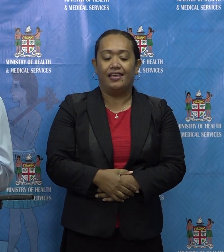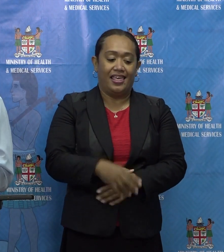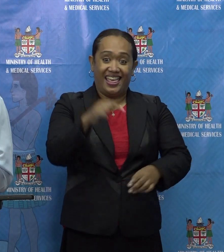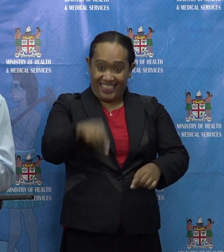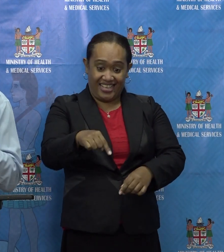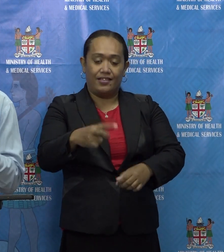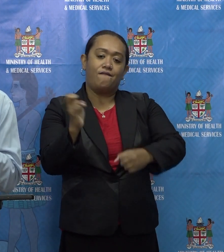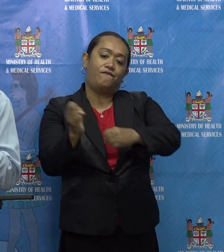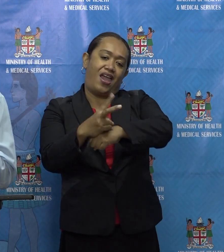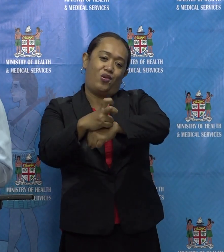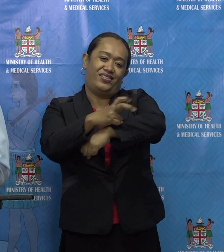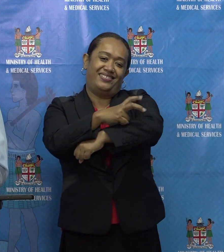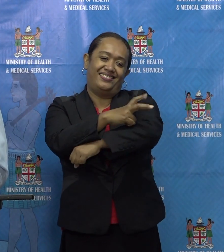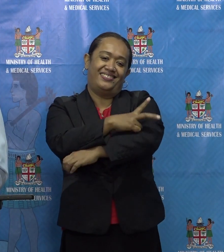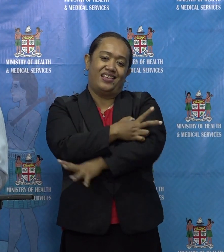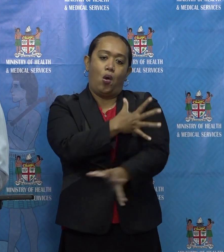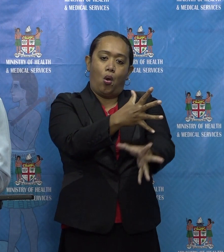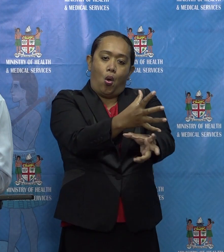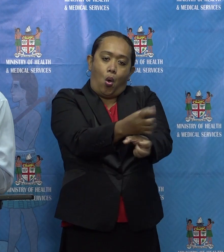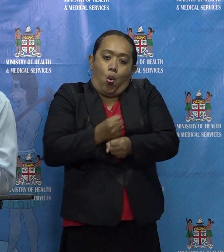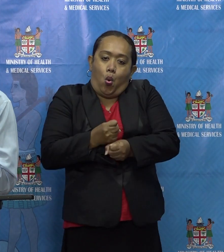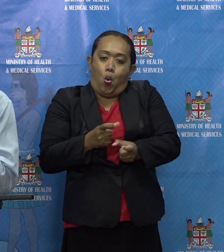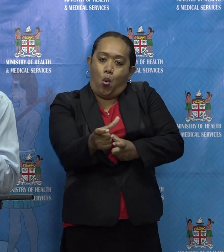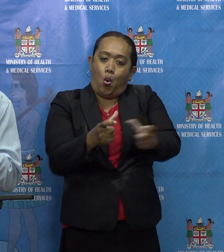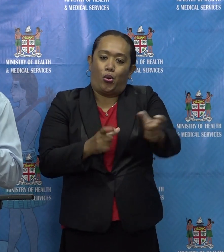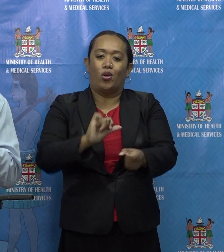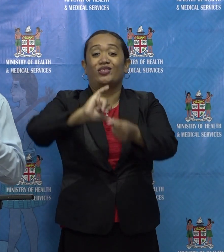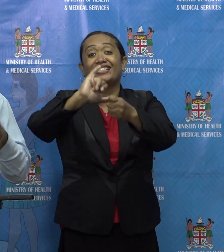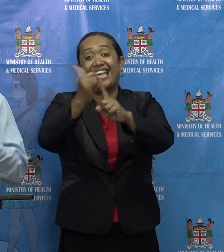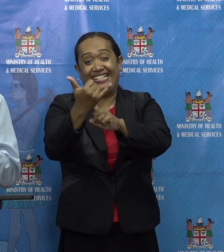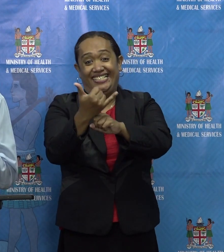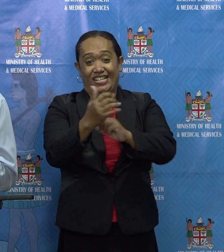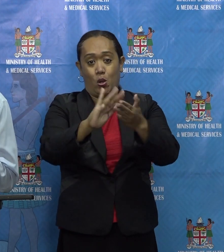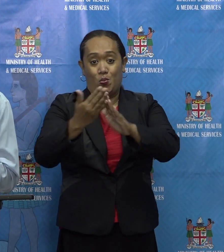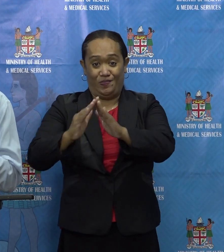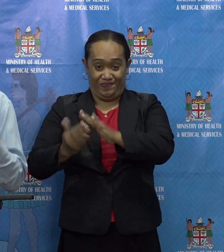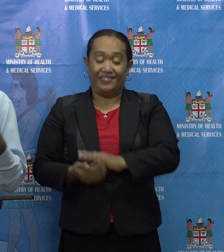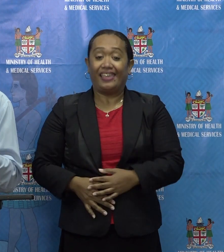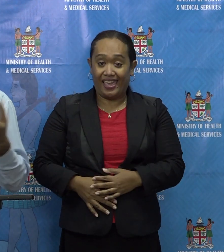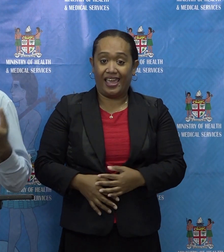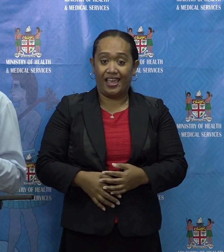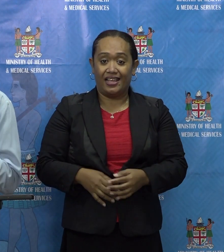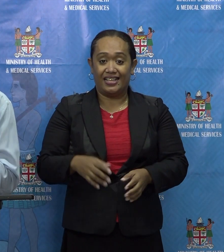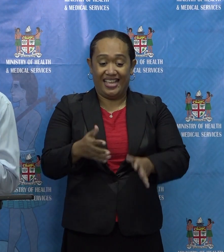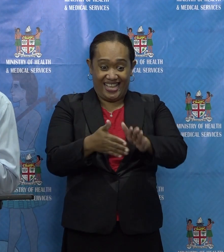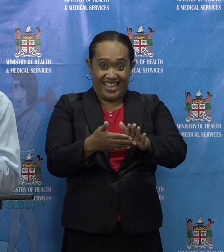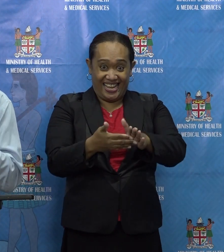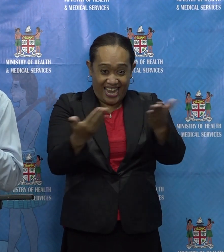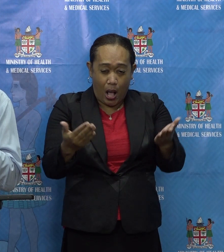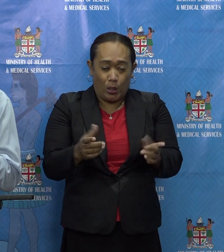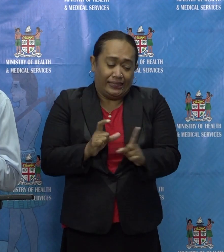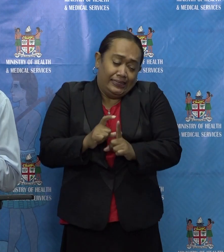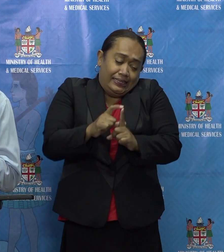virus that has taken a hold on our society, and it's causing this level of disentanglement and